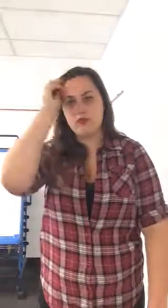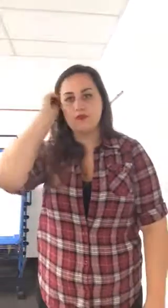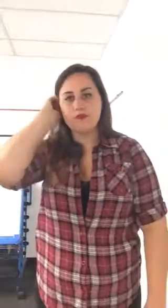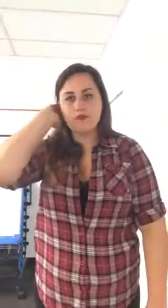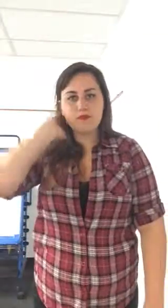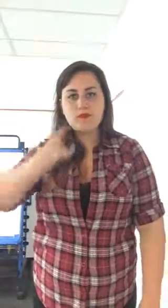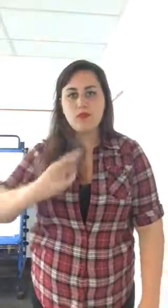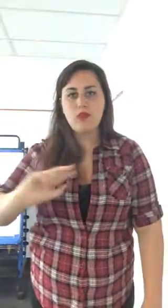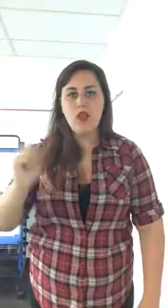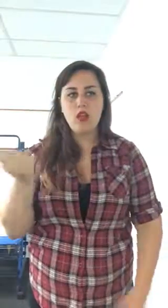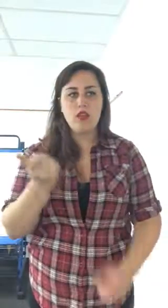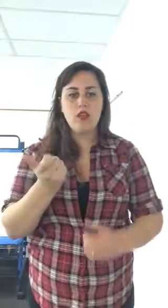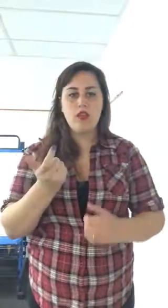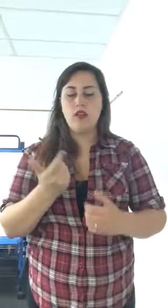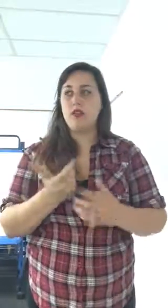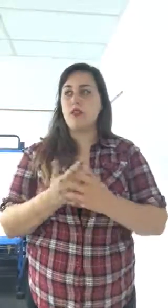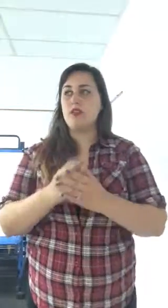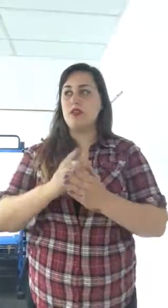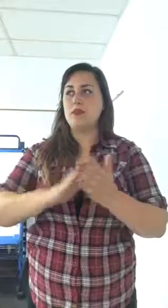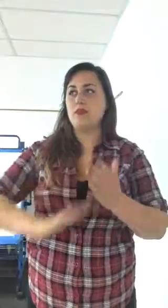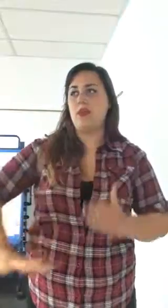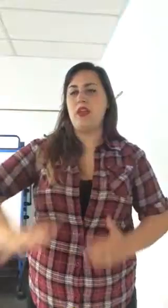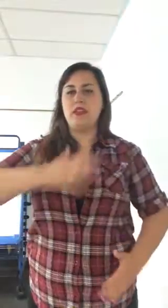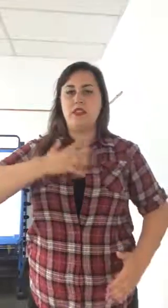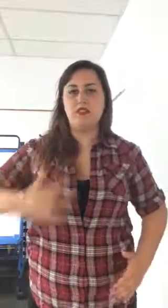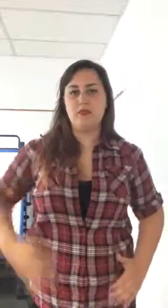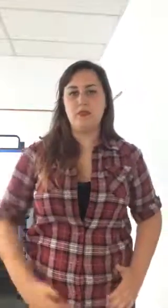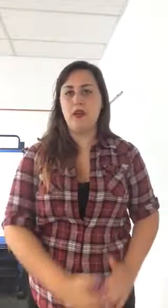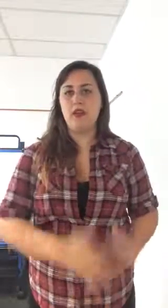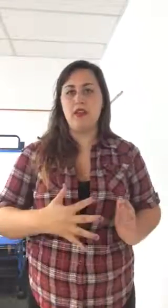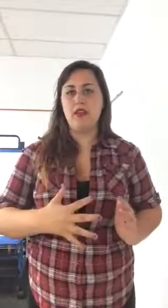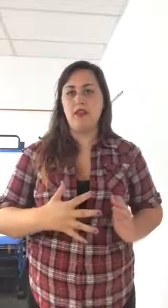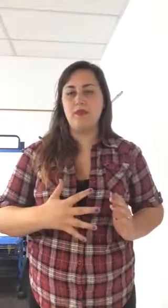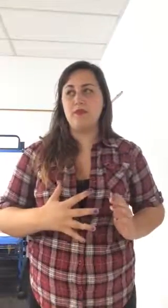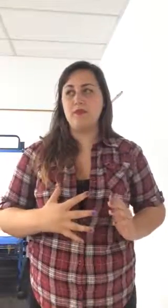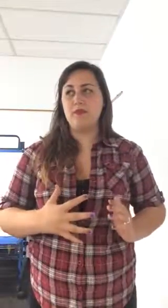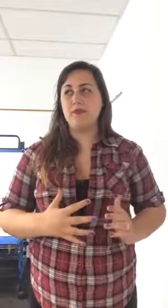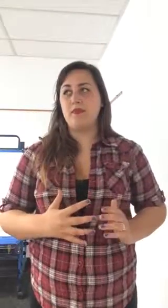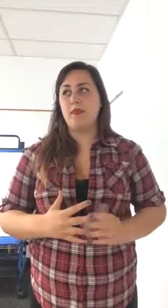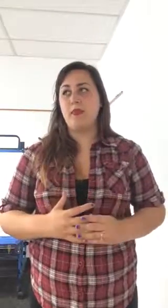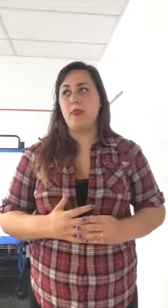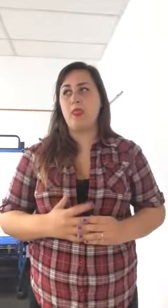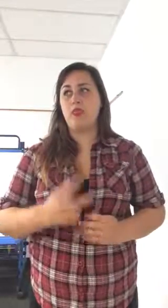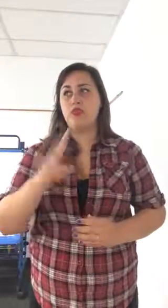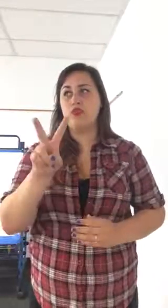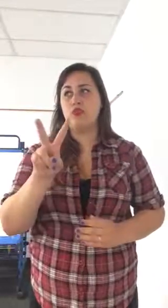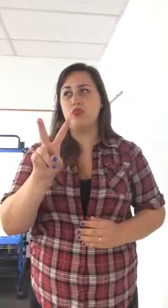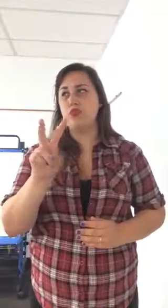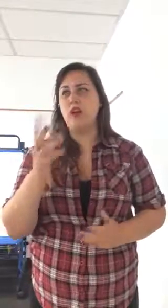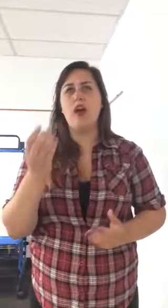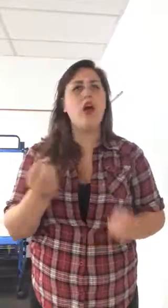All the space this bone takes up and all the hardness there and everything combined. This 200 is what? How many bones in the